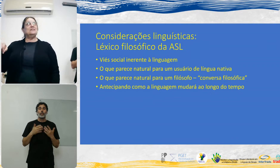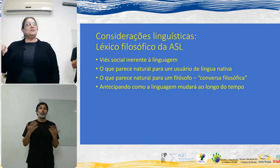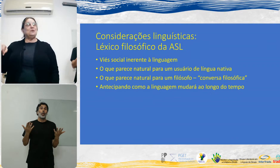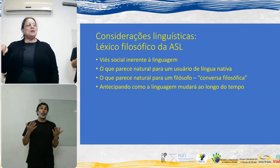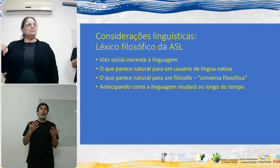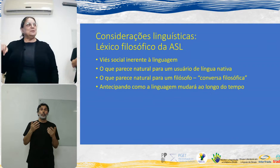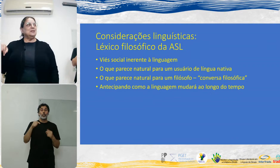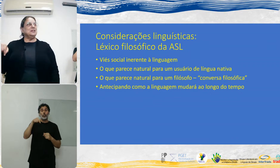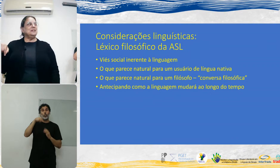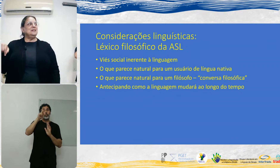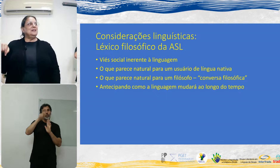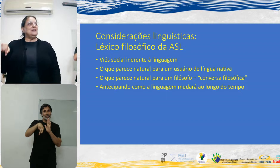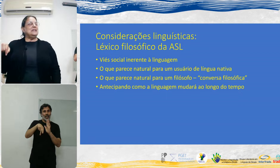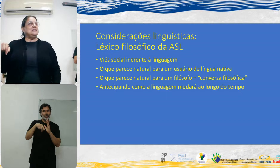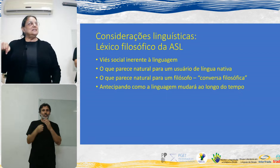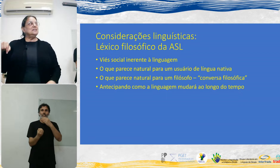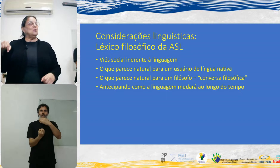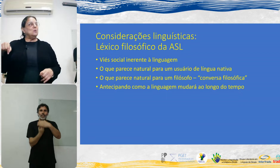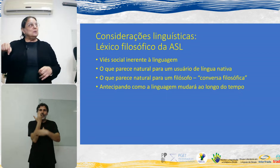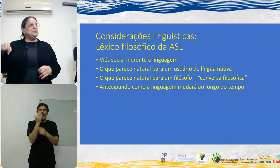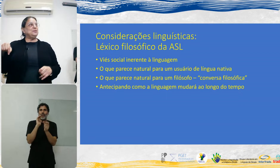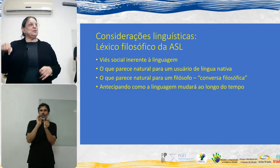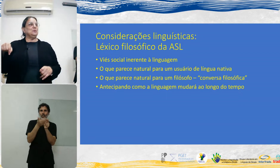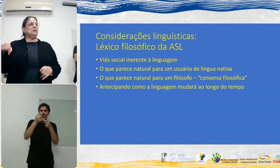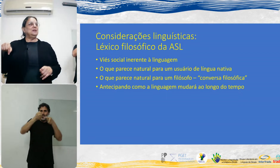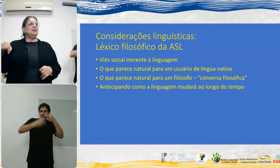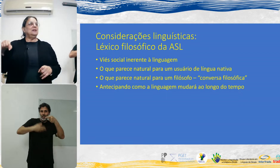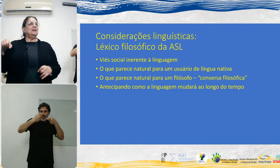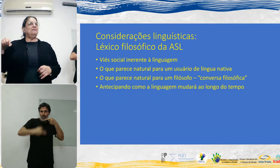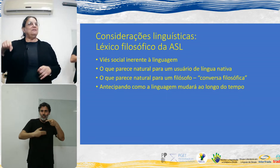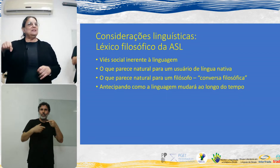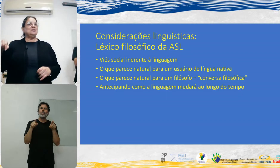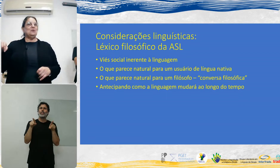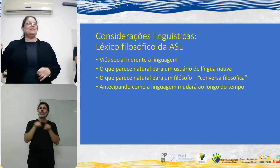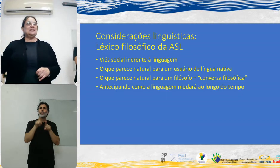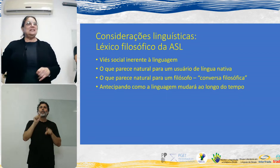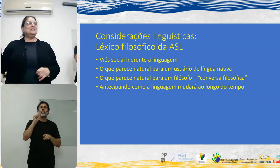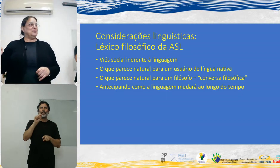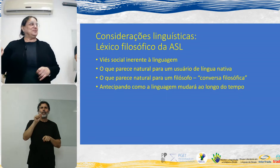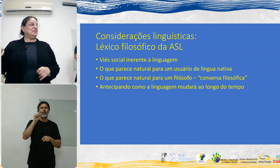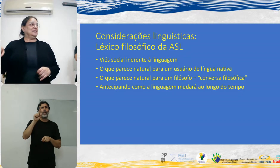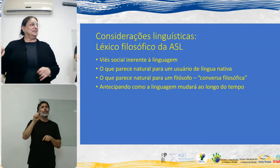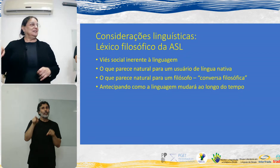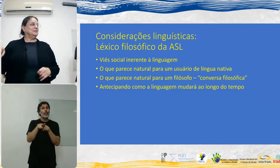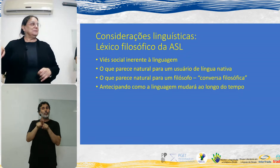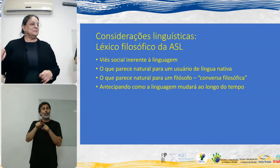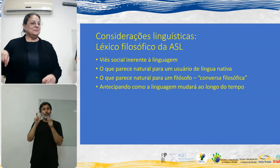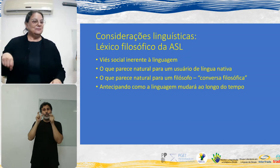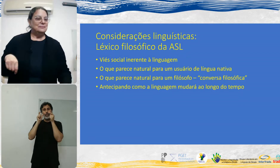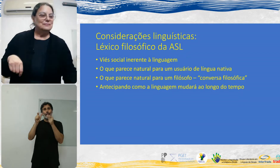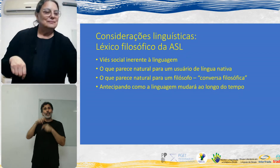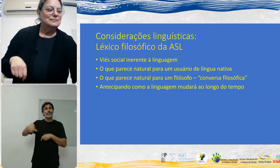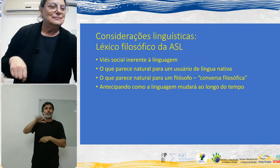project of the vocabulary is also philosophically interesting.